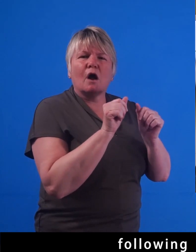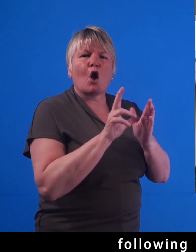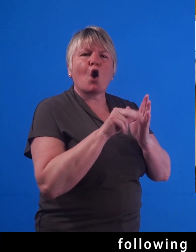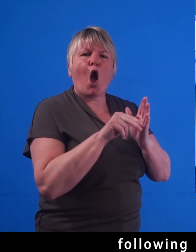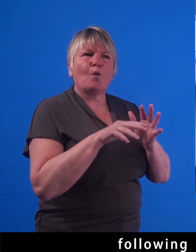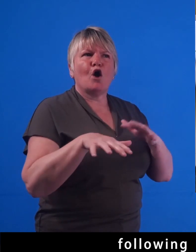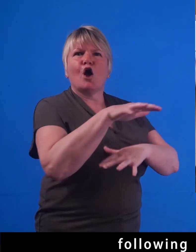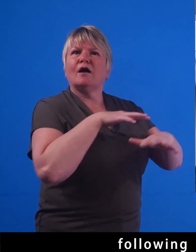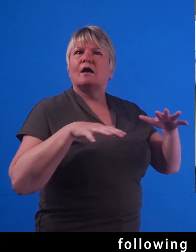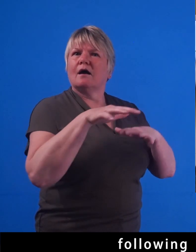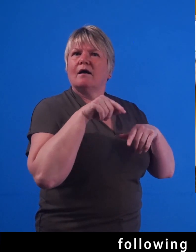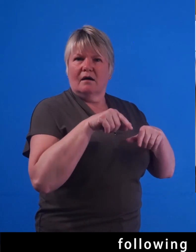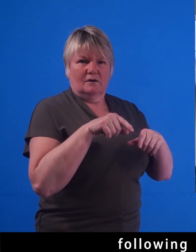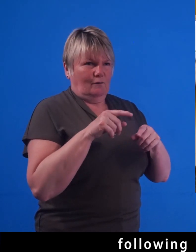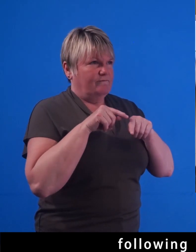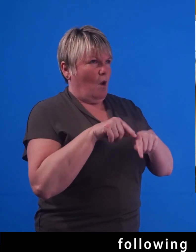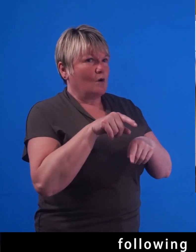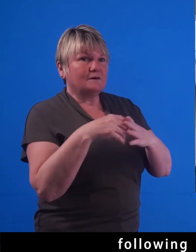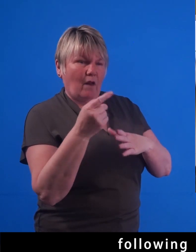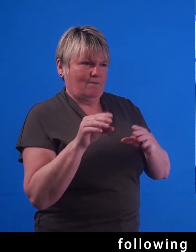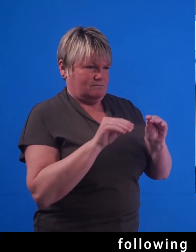miniature clockwork movement.